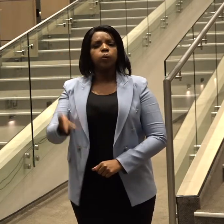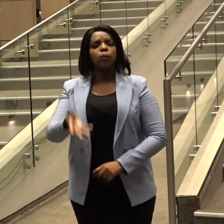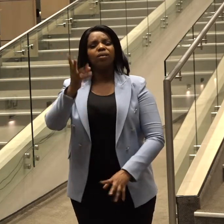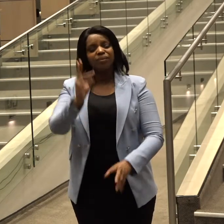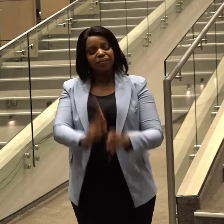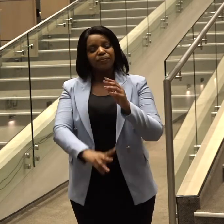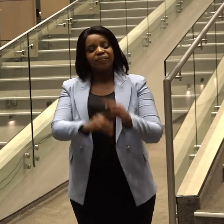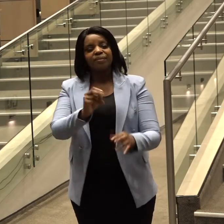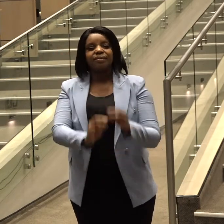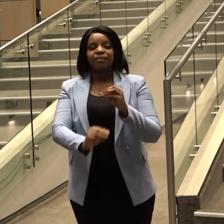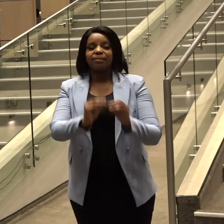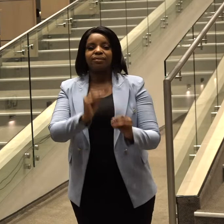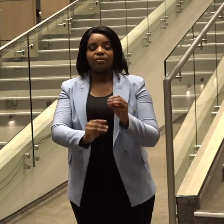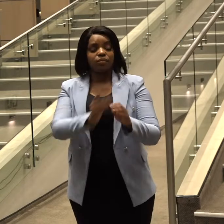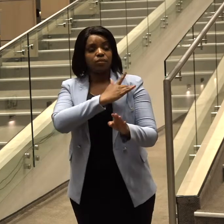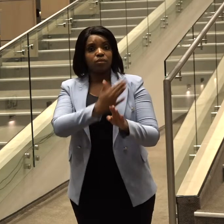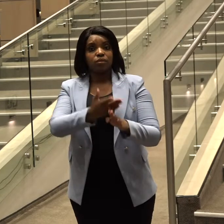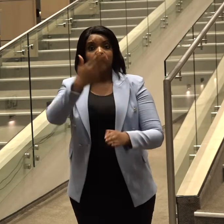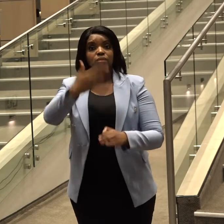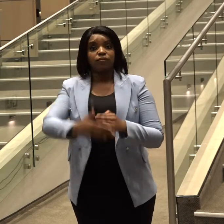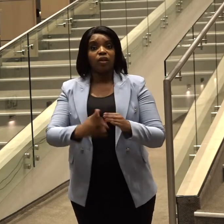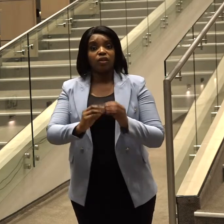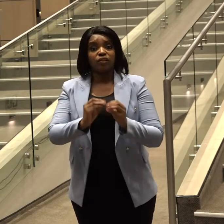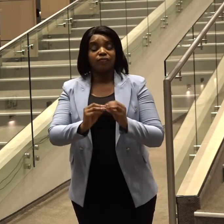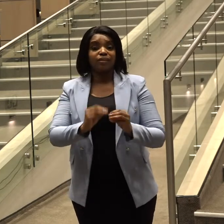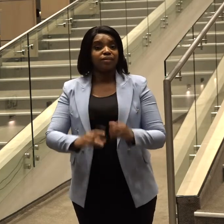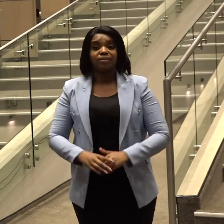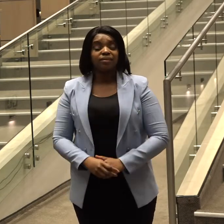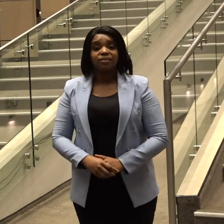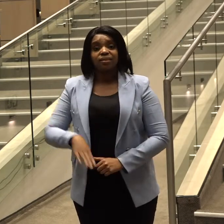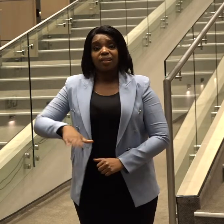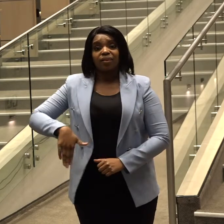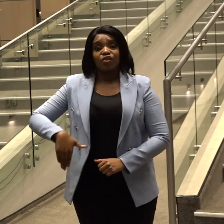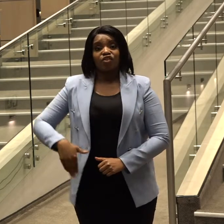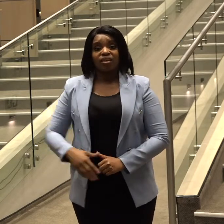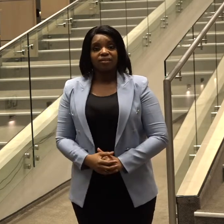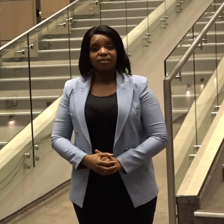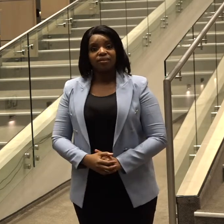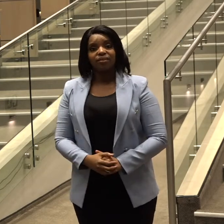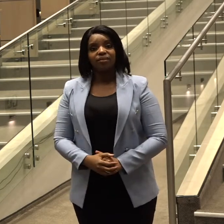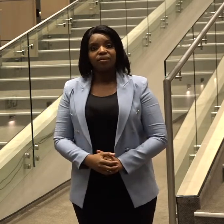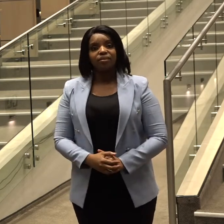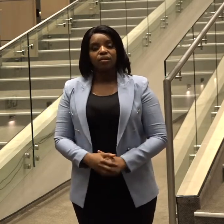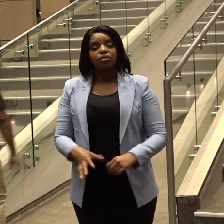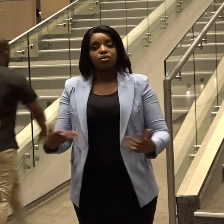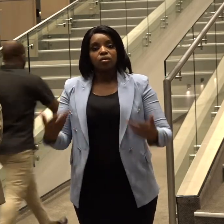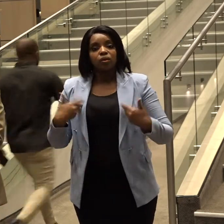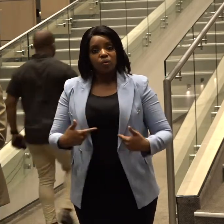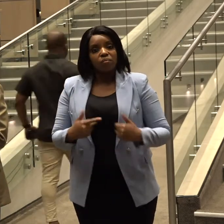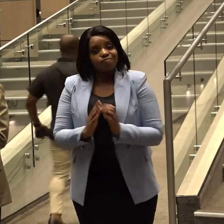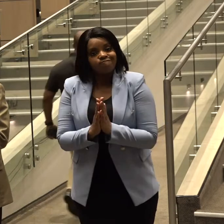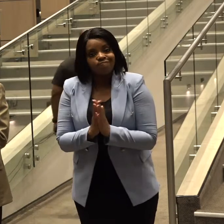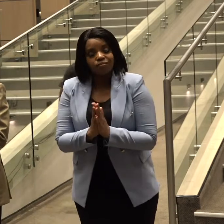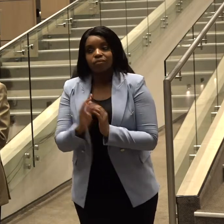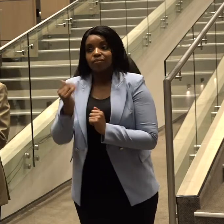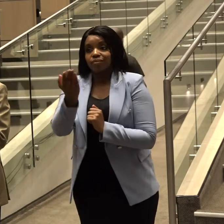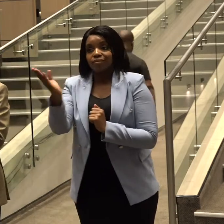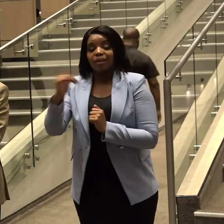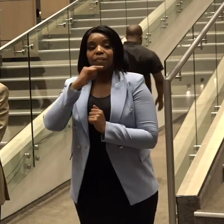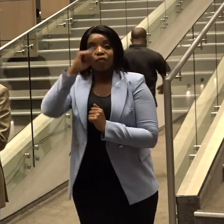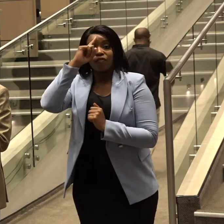completed so she's pleading with the portfolio committee to make sure that